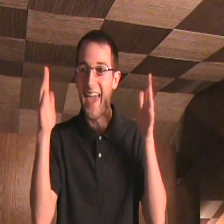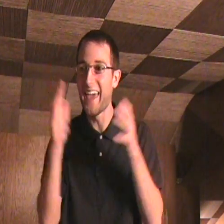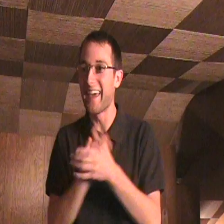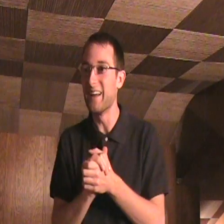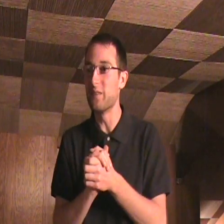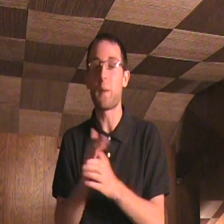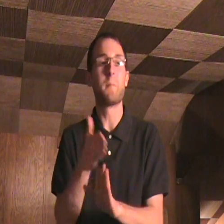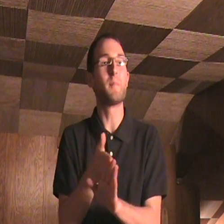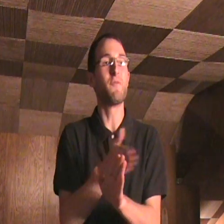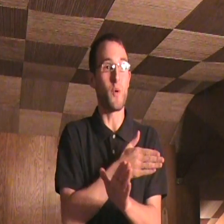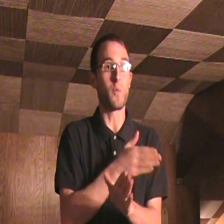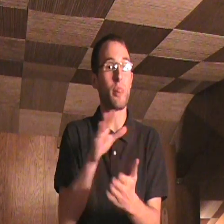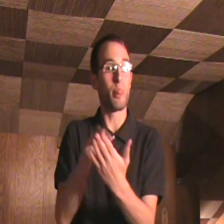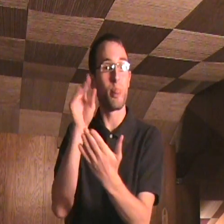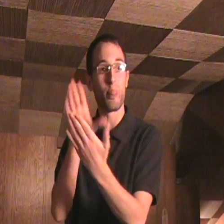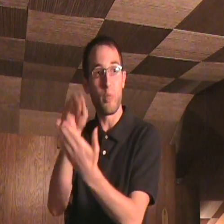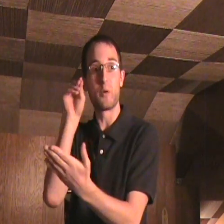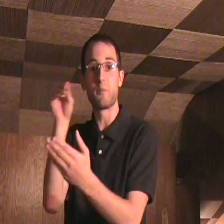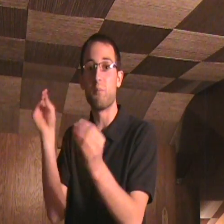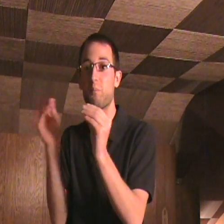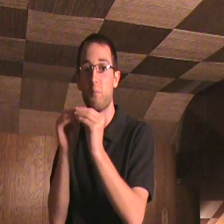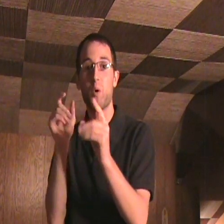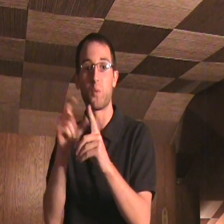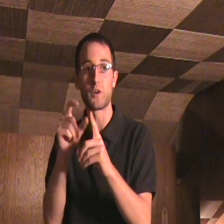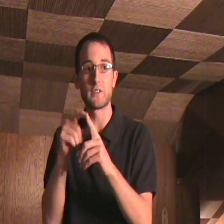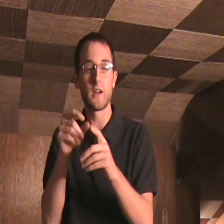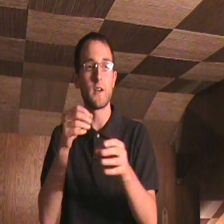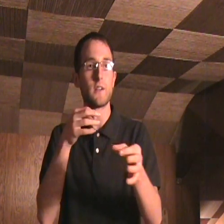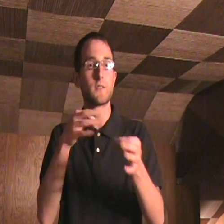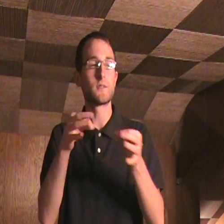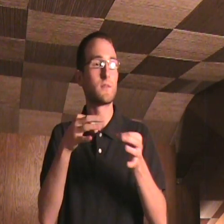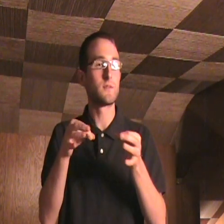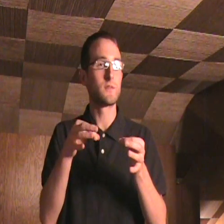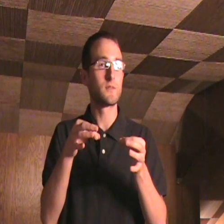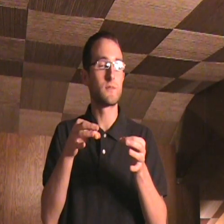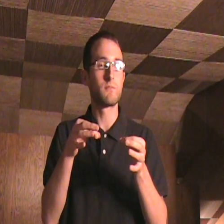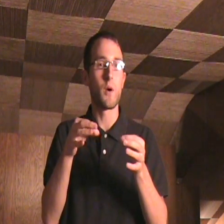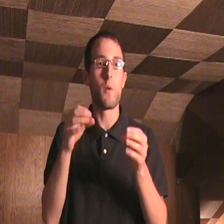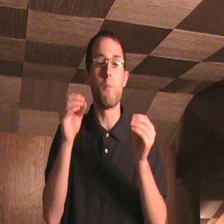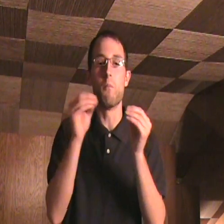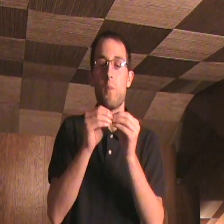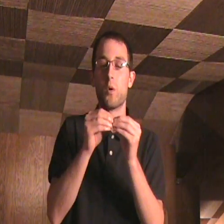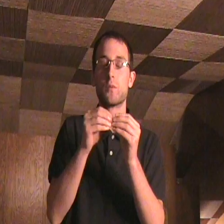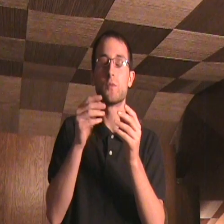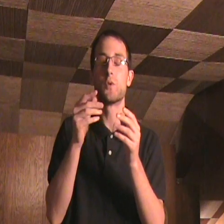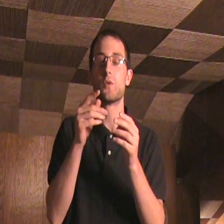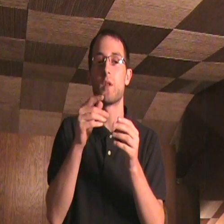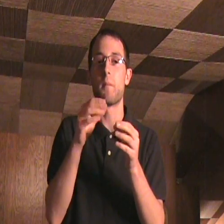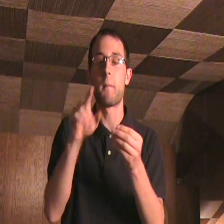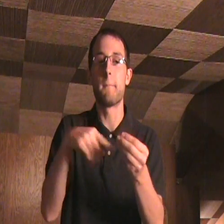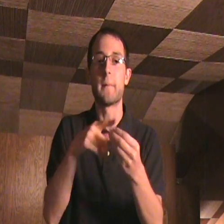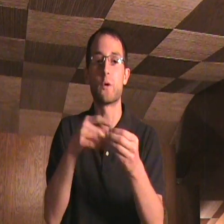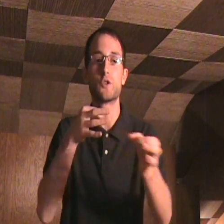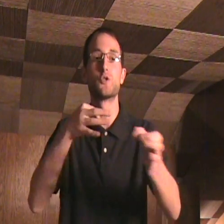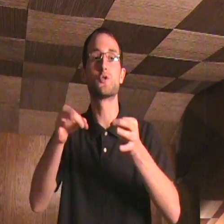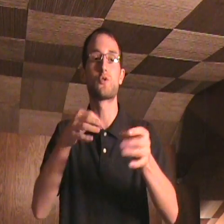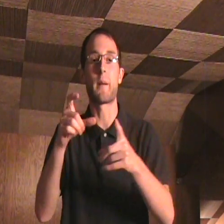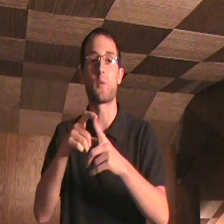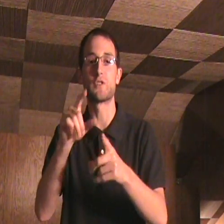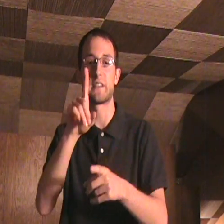though, let's talk about what some different describing words are. Who can tell me what a describing word is? Patricia. Like if